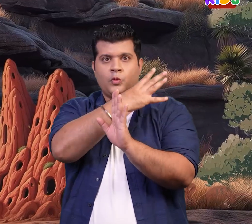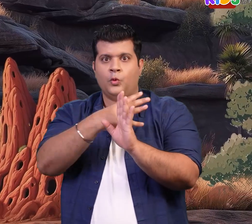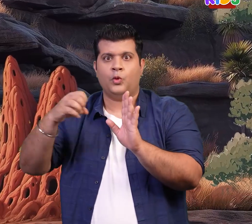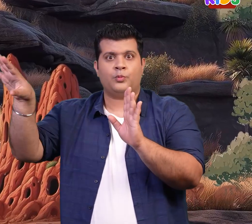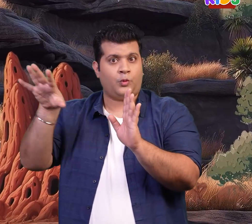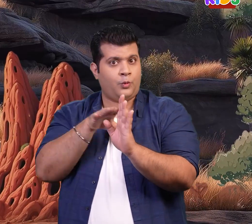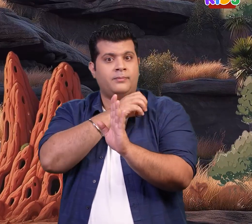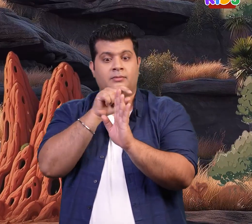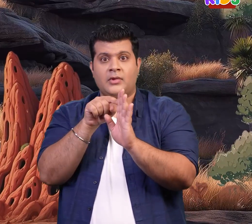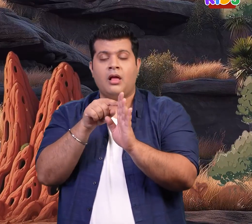soil.